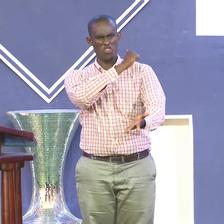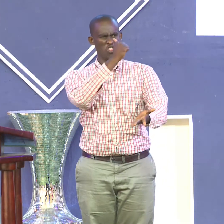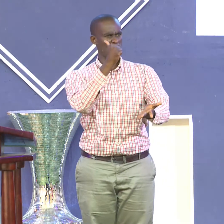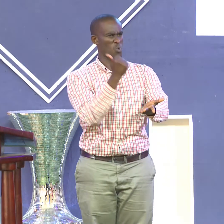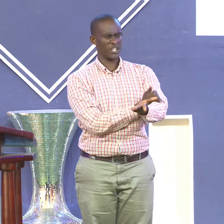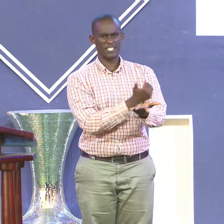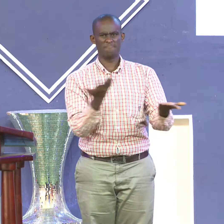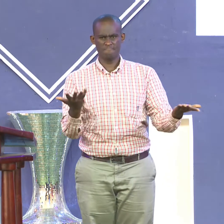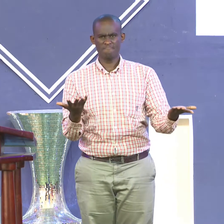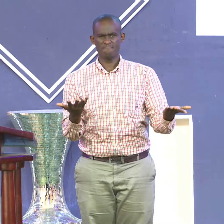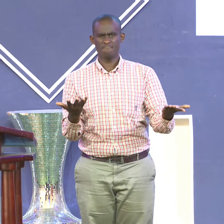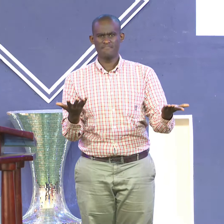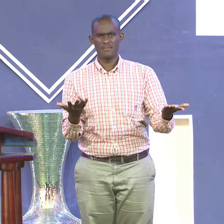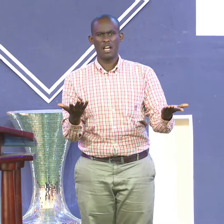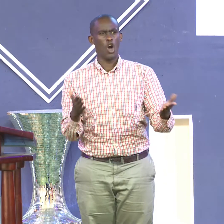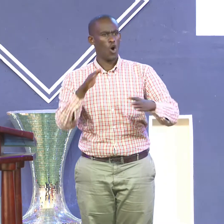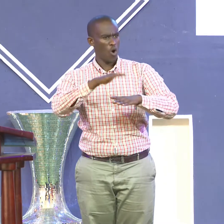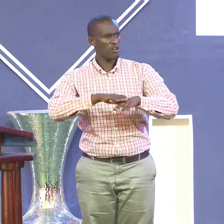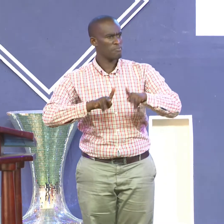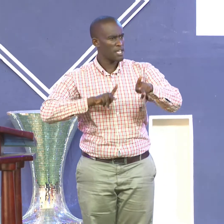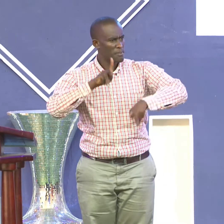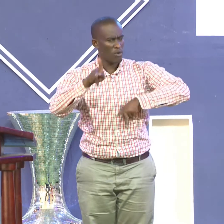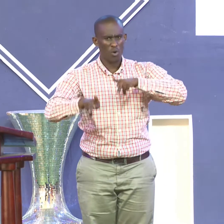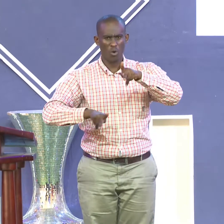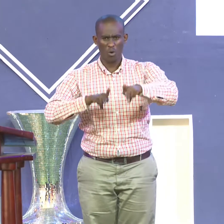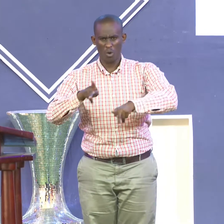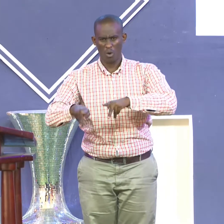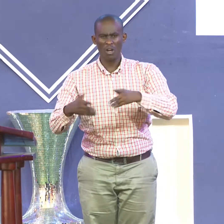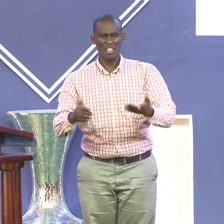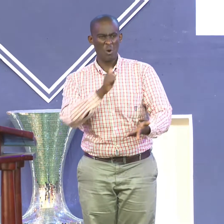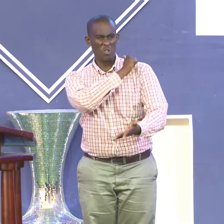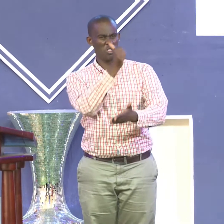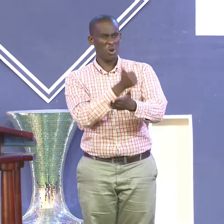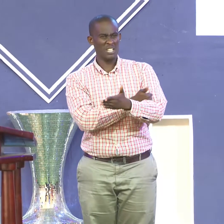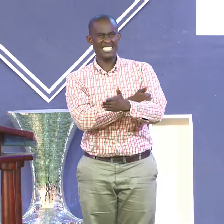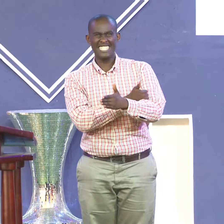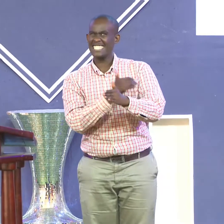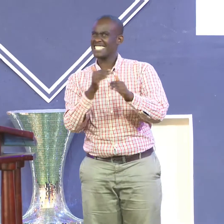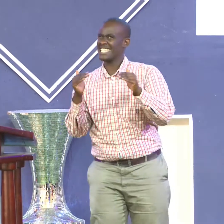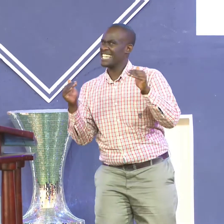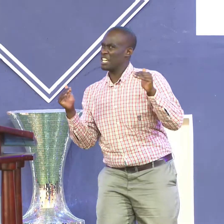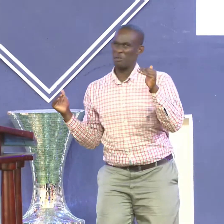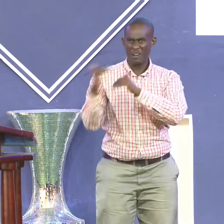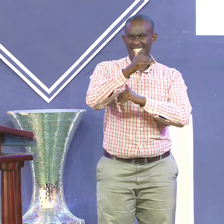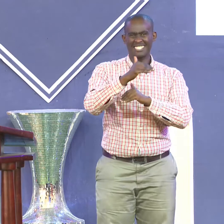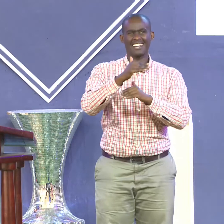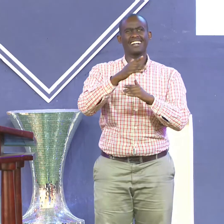their authority over those he leads when it is even greater than the authority